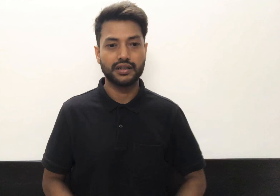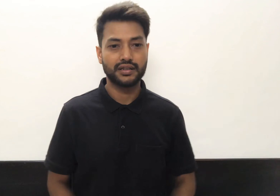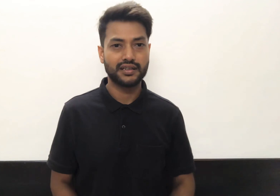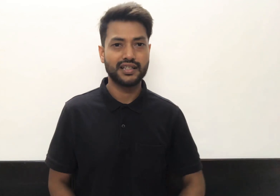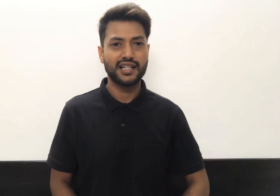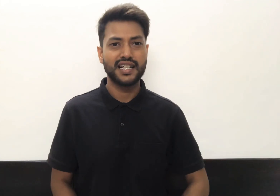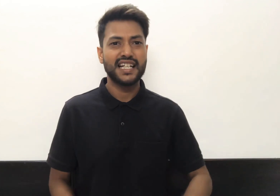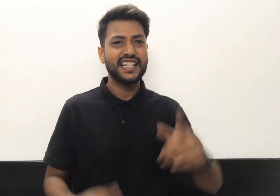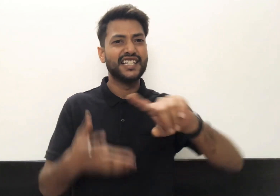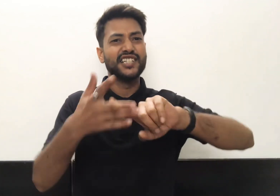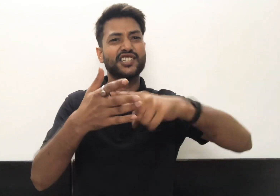her.